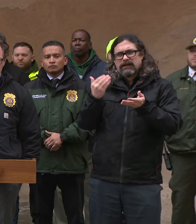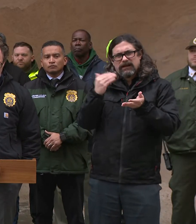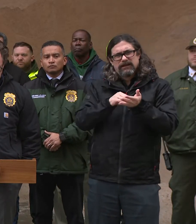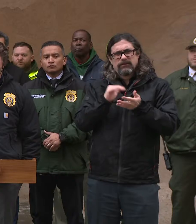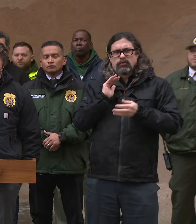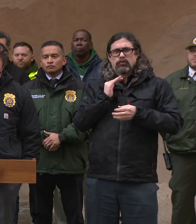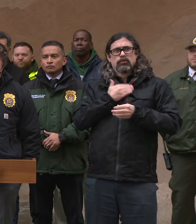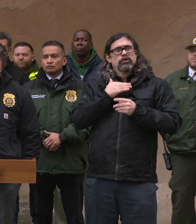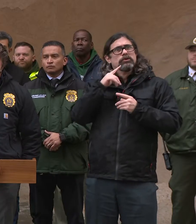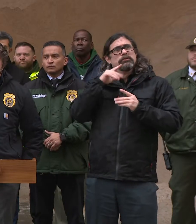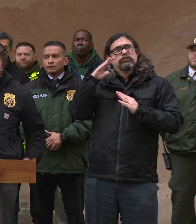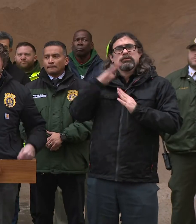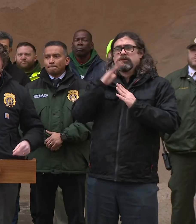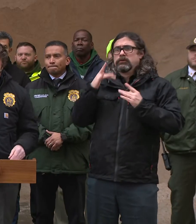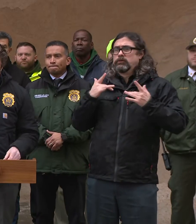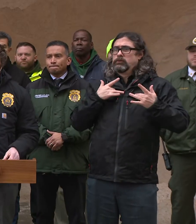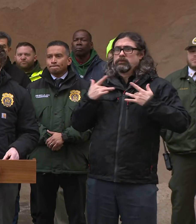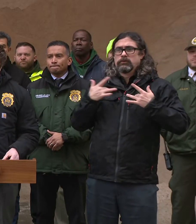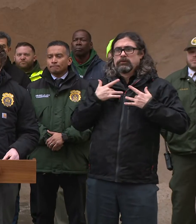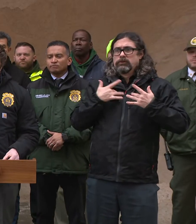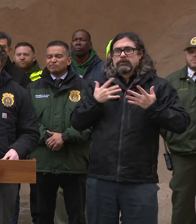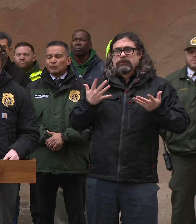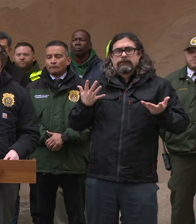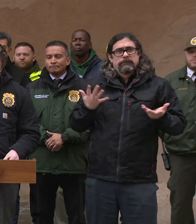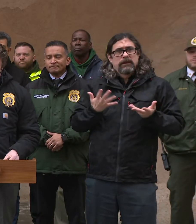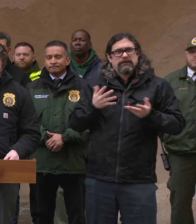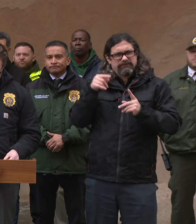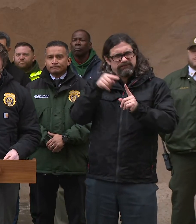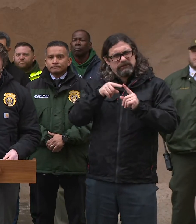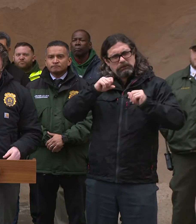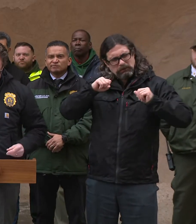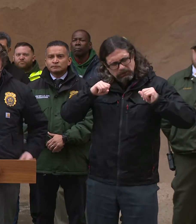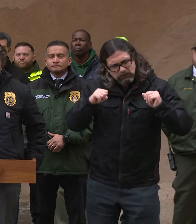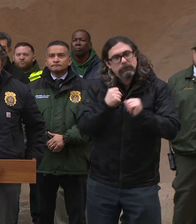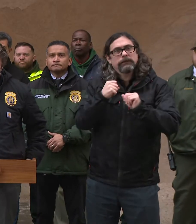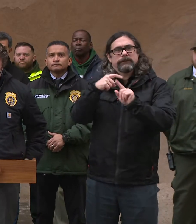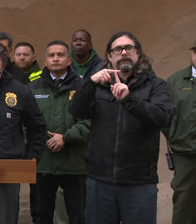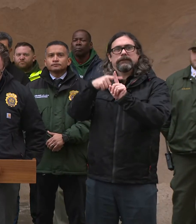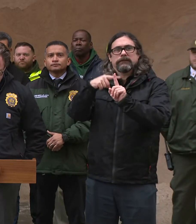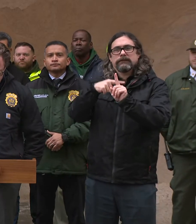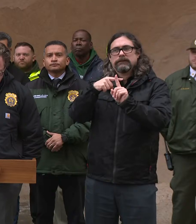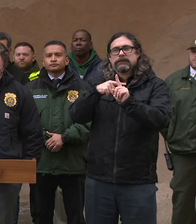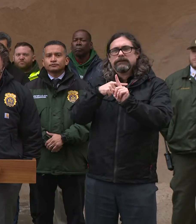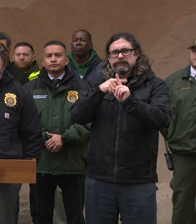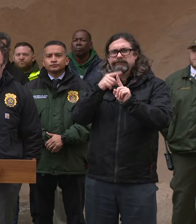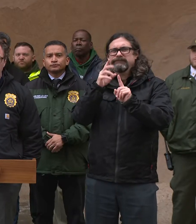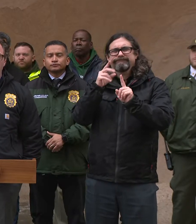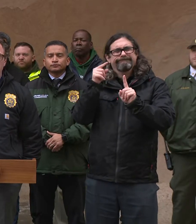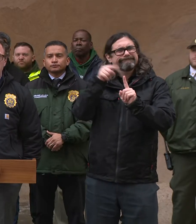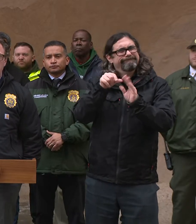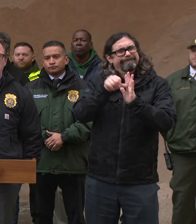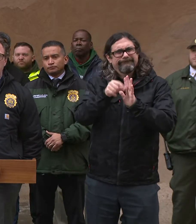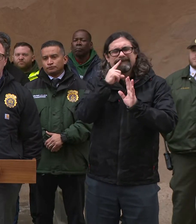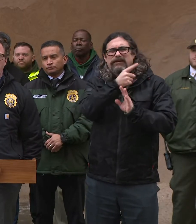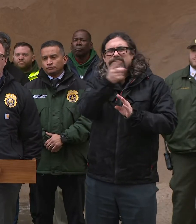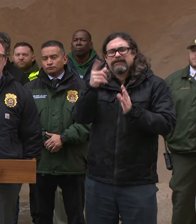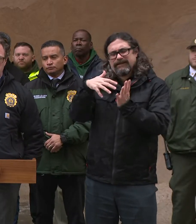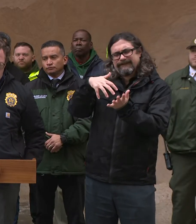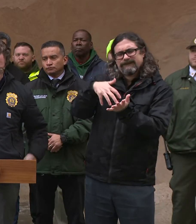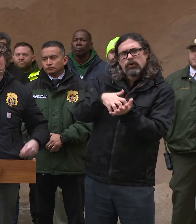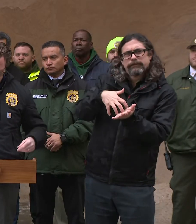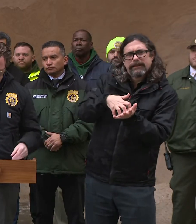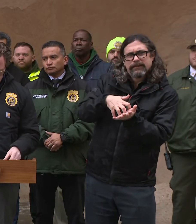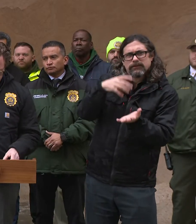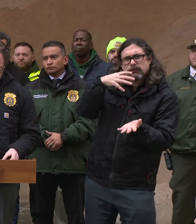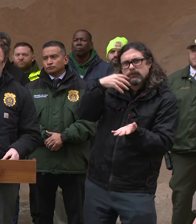vulnerable populations. We will be issuing cold weather alerts and working closely with our Department of Social Services to ensure that homeless